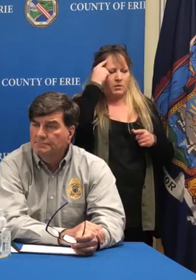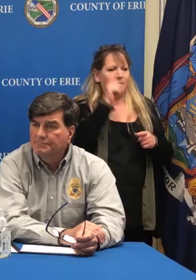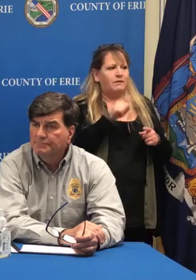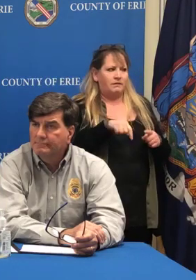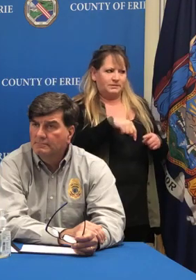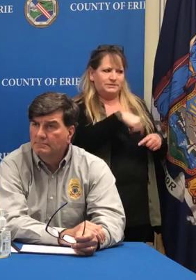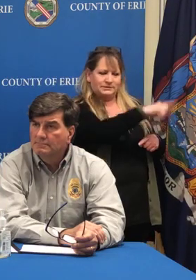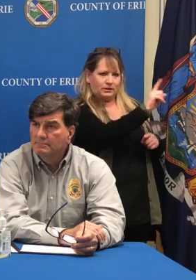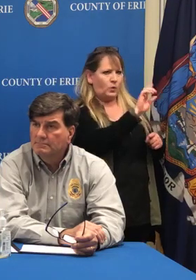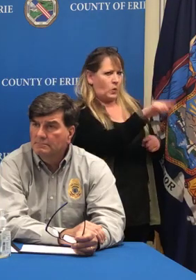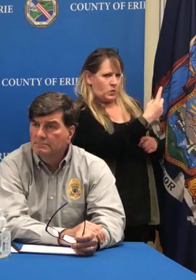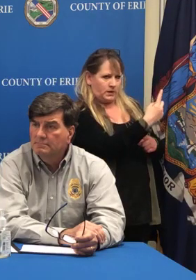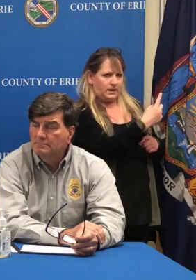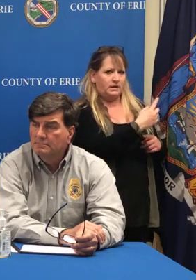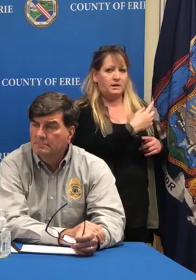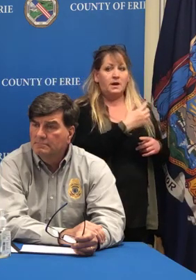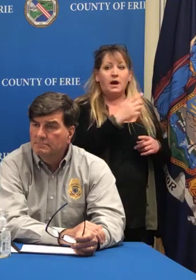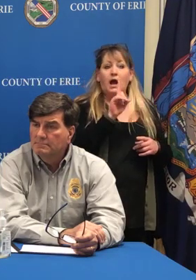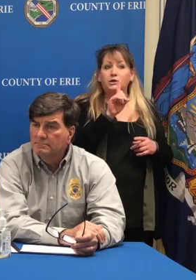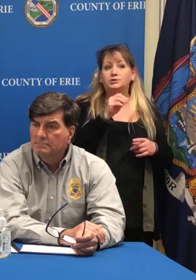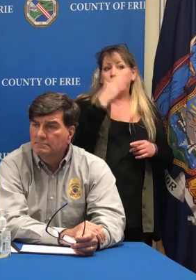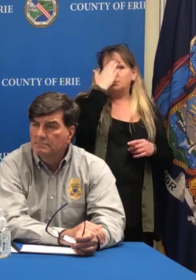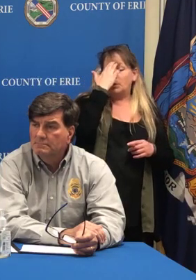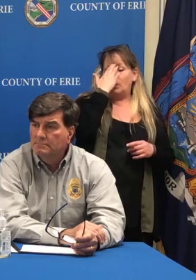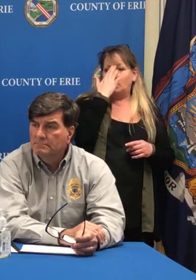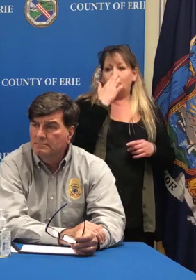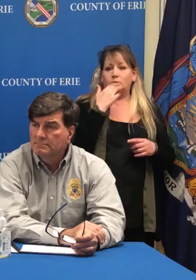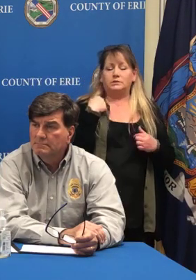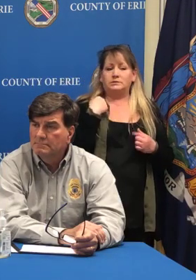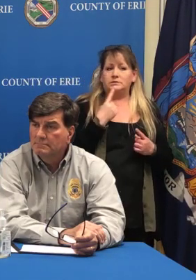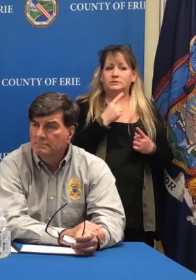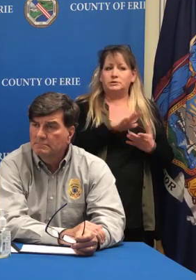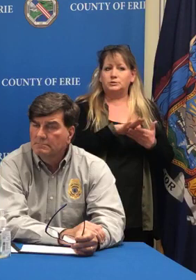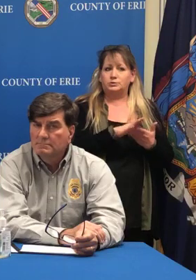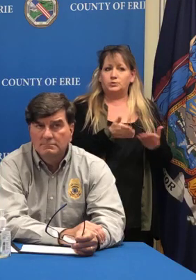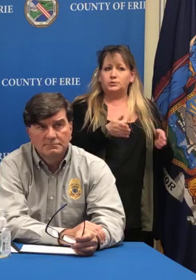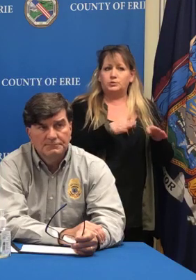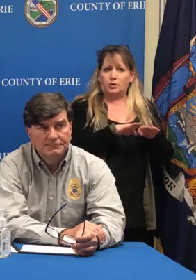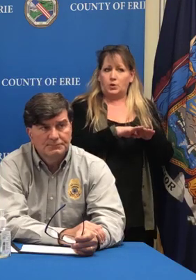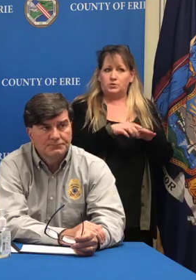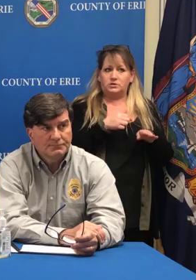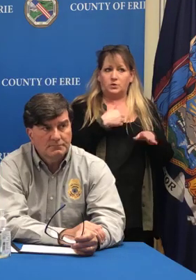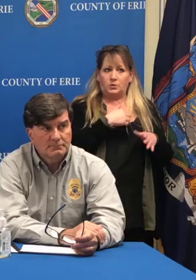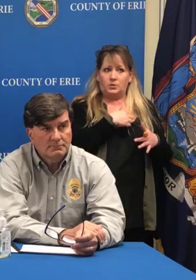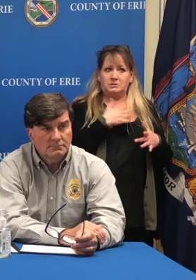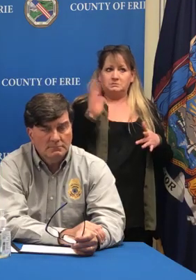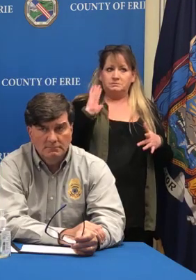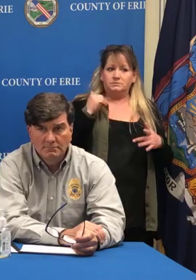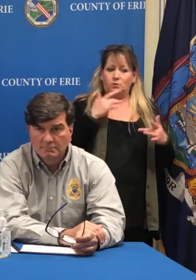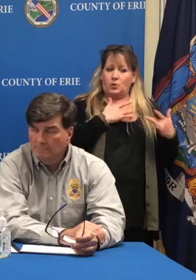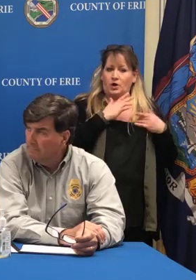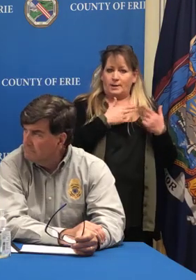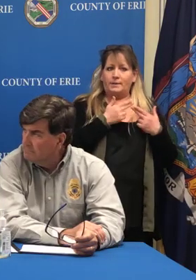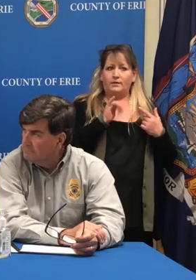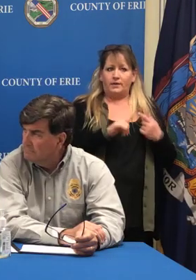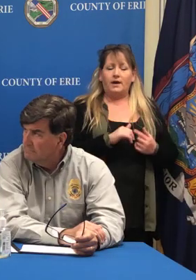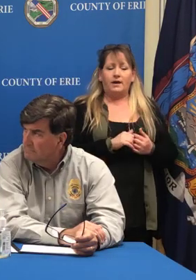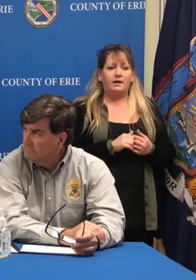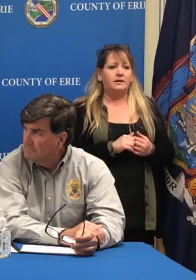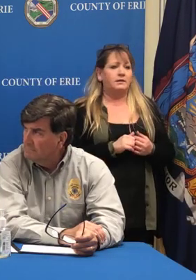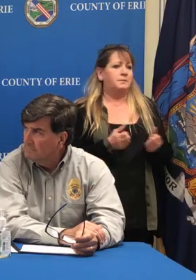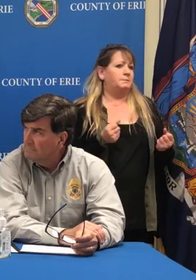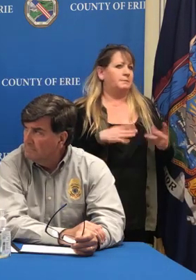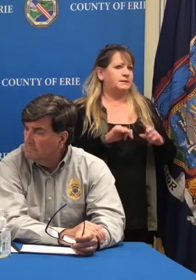know that since the schools have closed, and we were worried about this, that I've heard from the